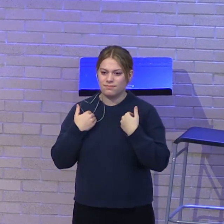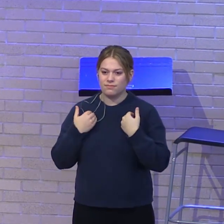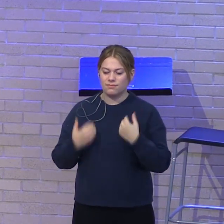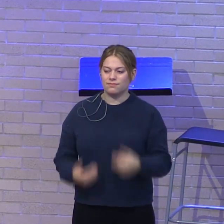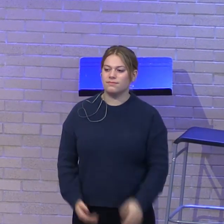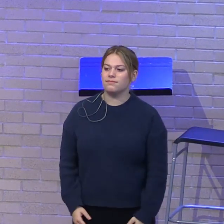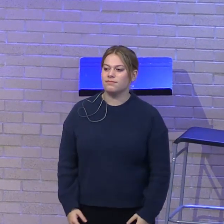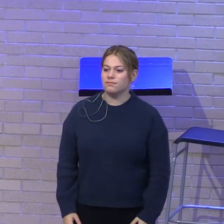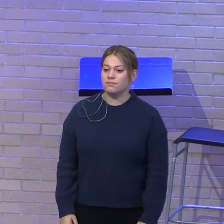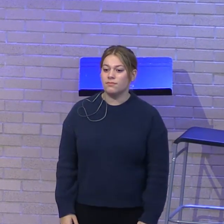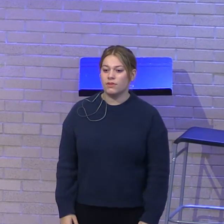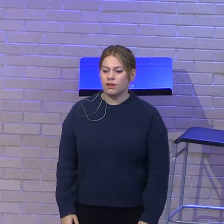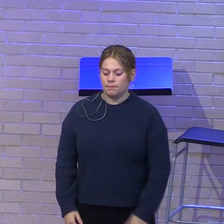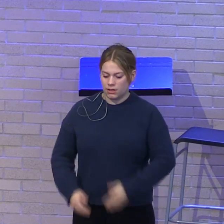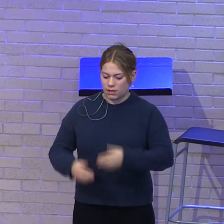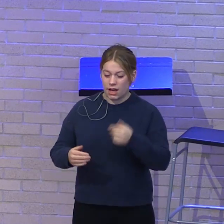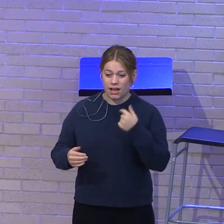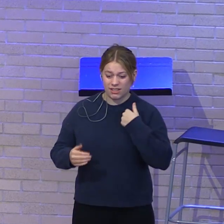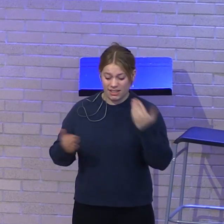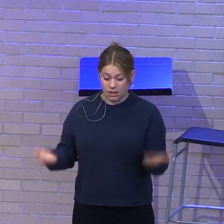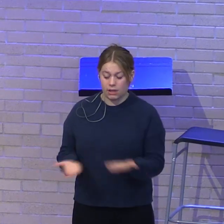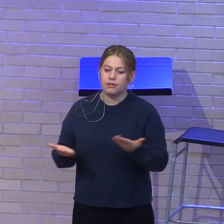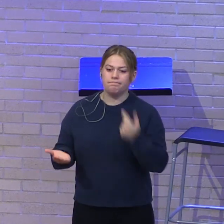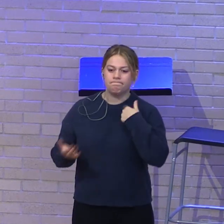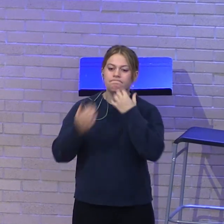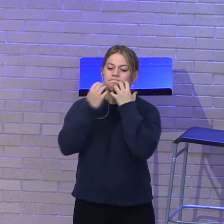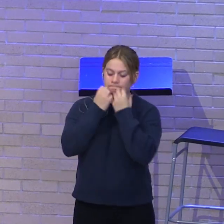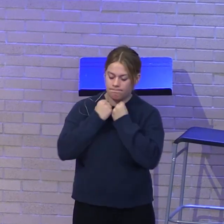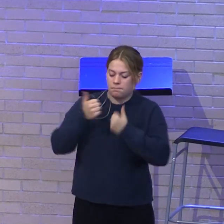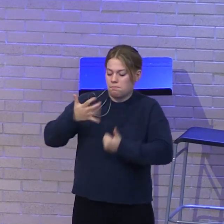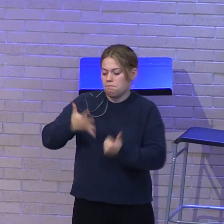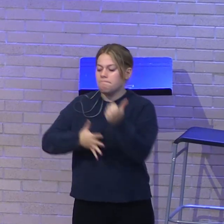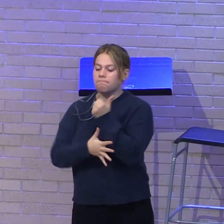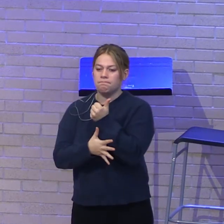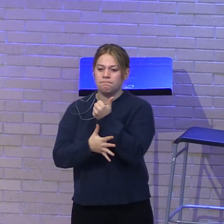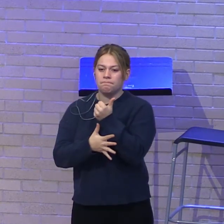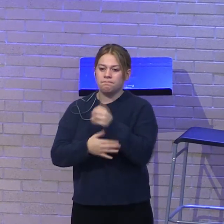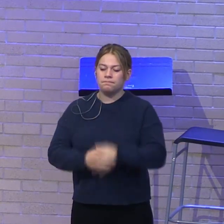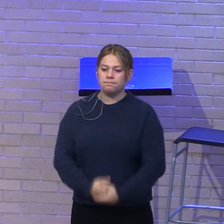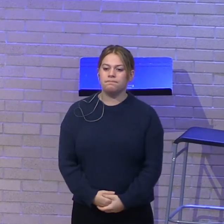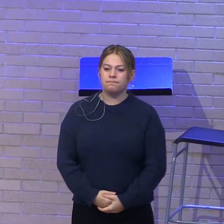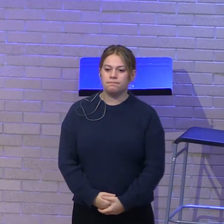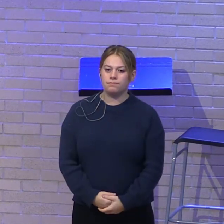is here locally in the people and in the communities around me.